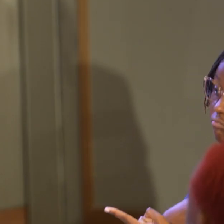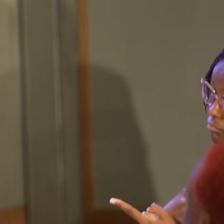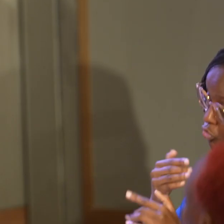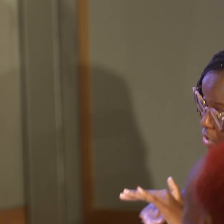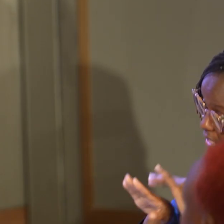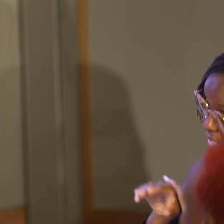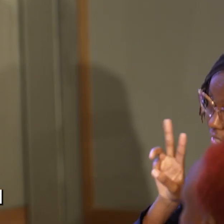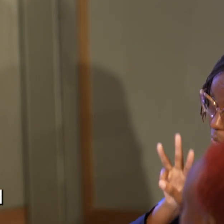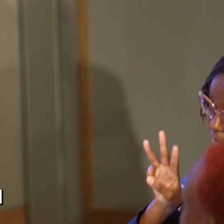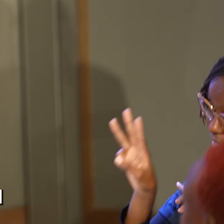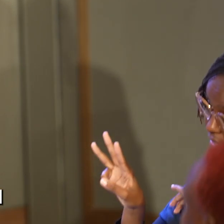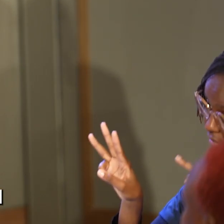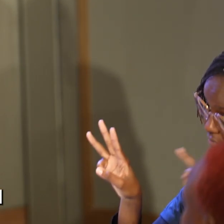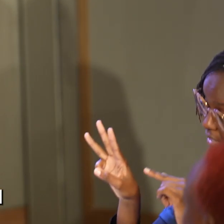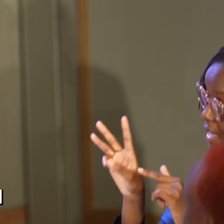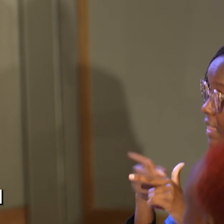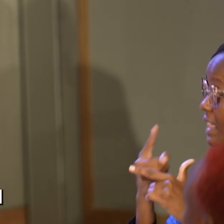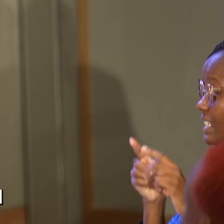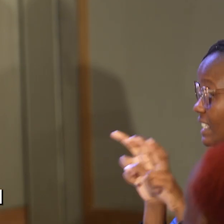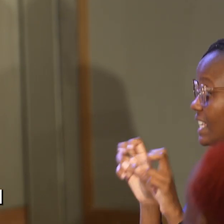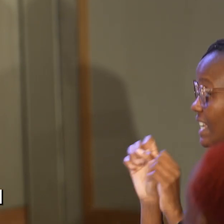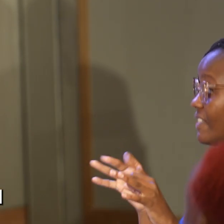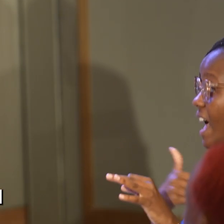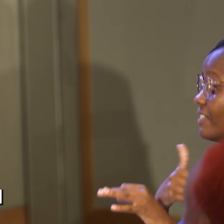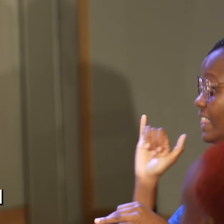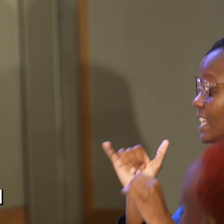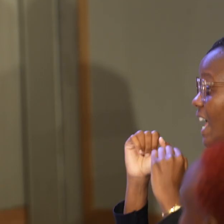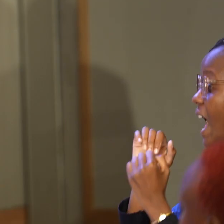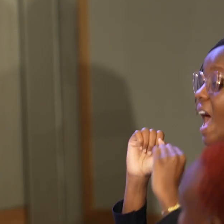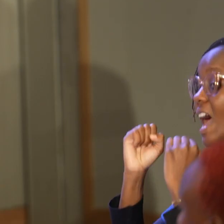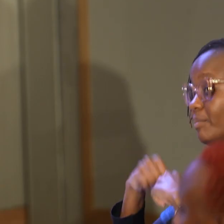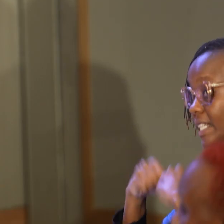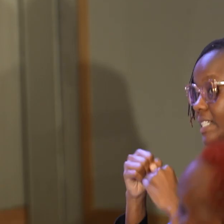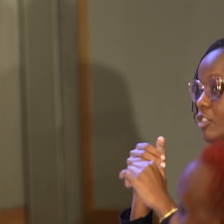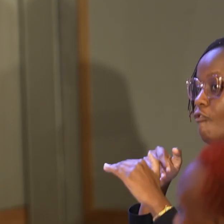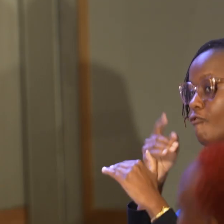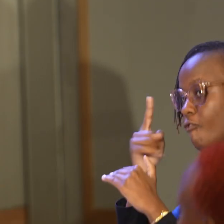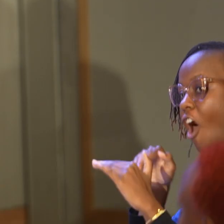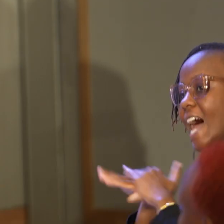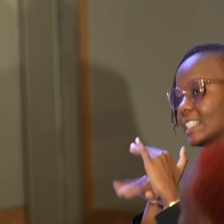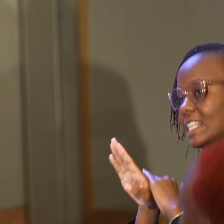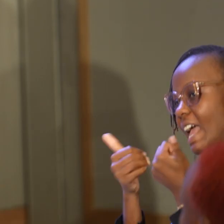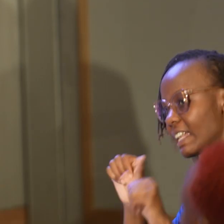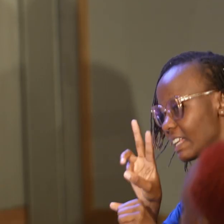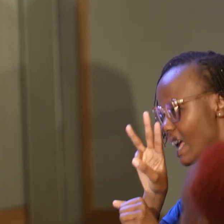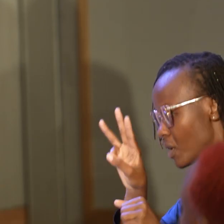website. I'll check whether it has that capability of being accessed by